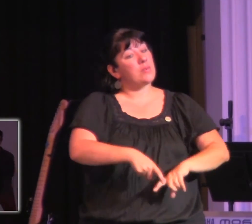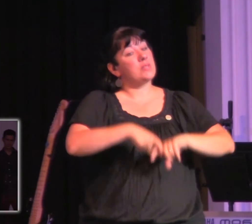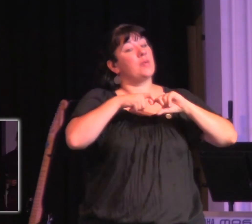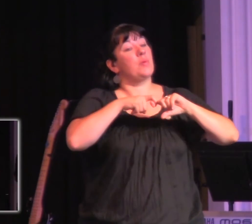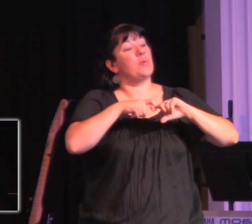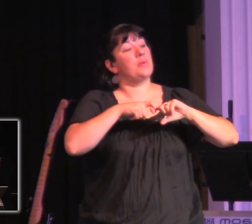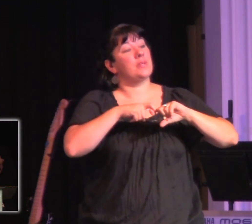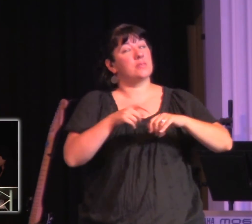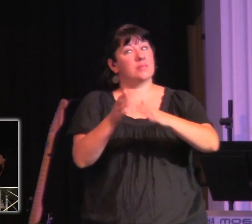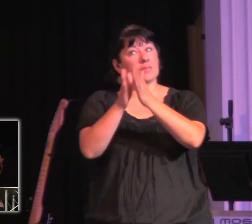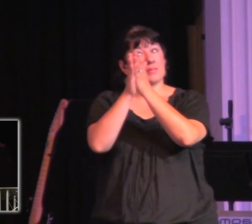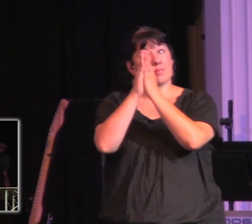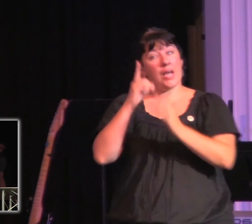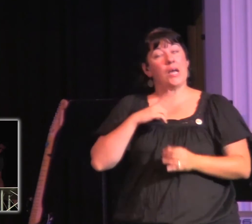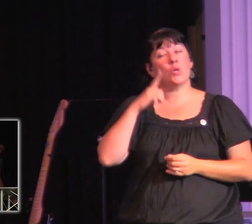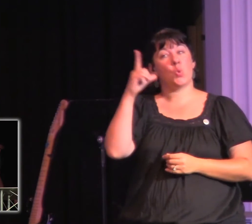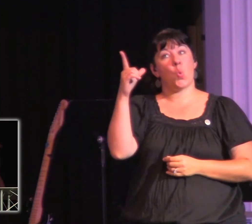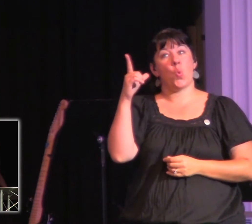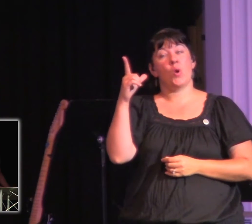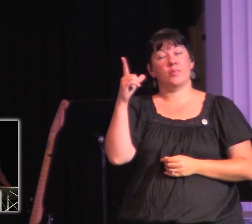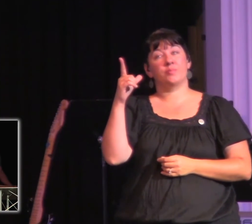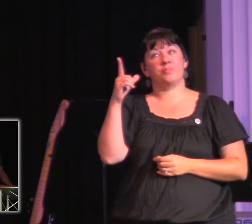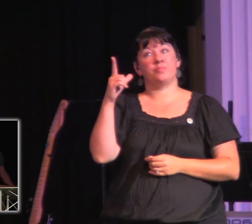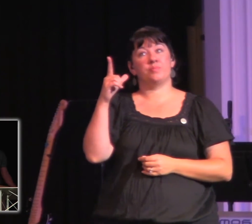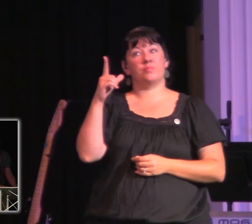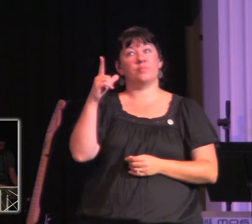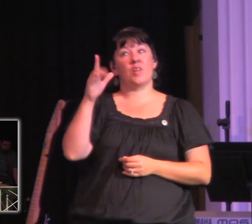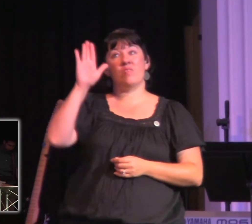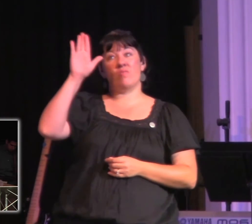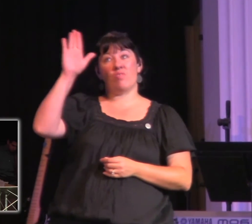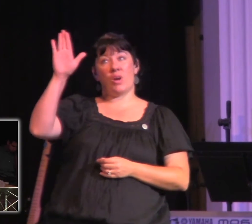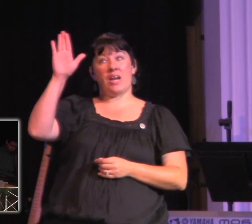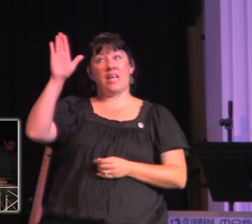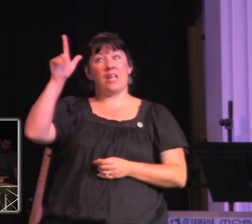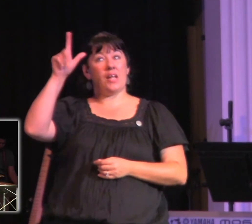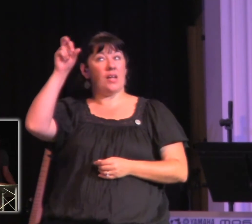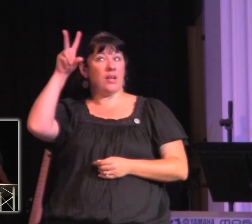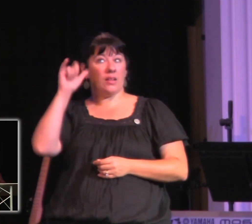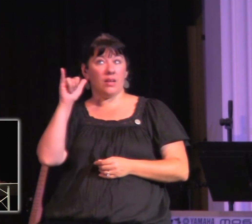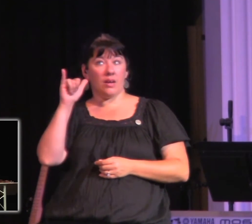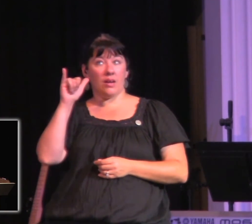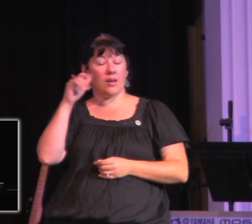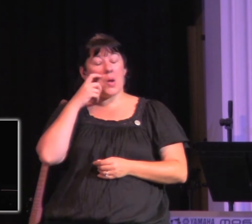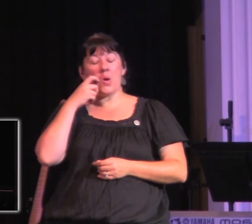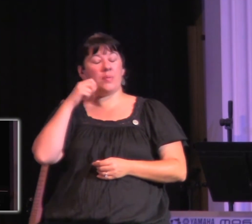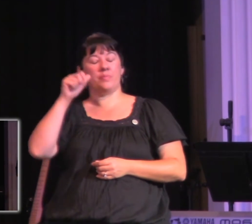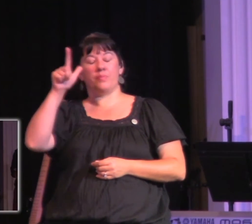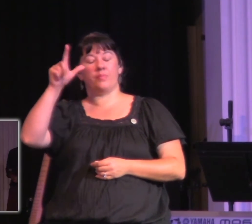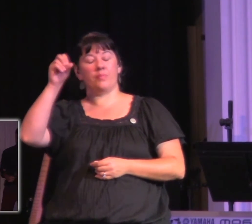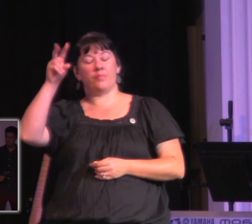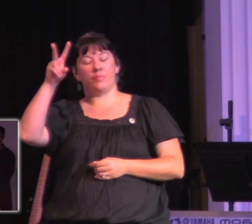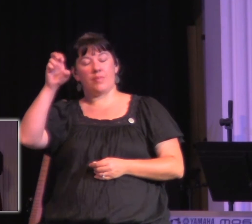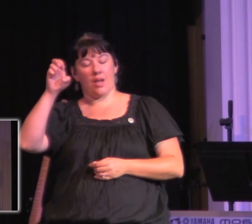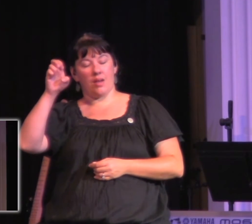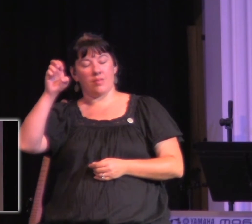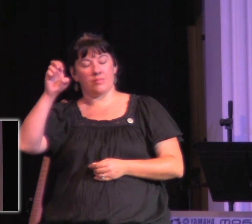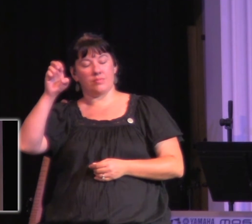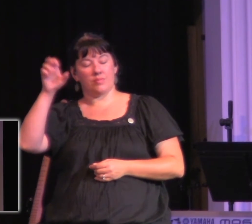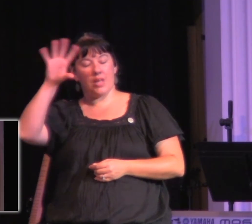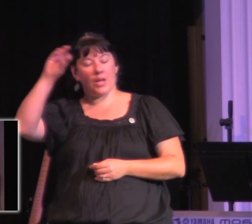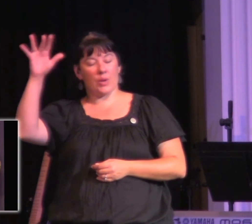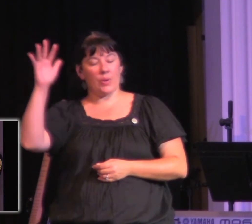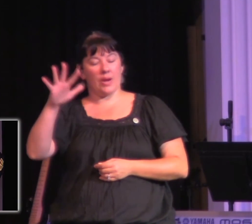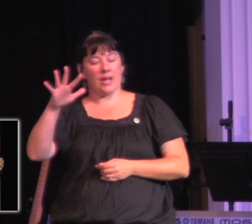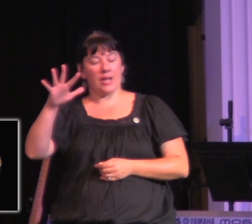just ask the Lord to release his love and release his grace. Come on, just slip out right now.